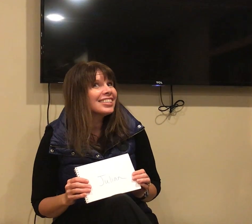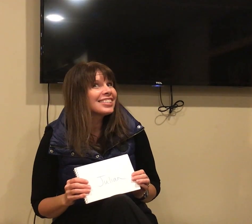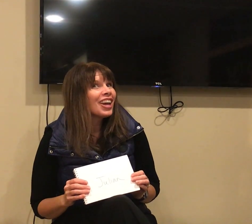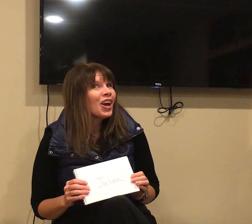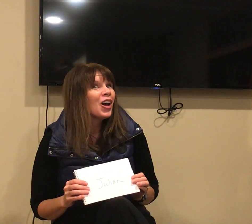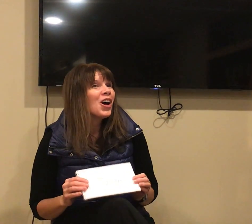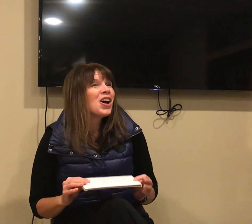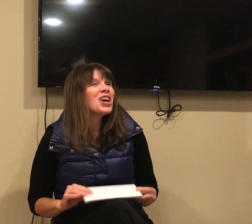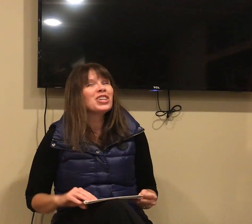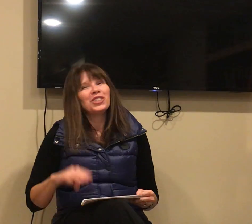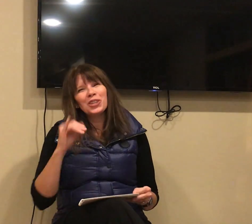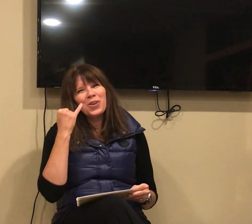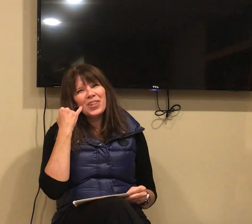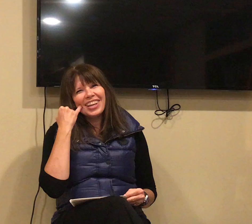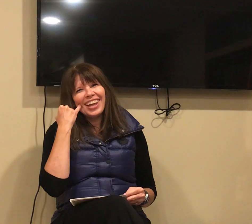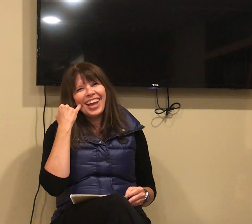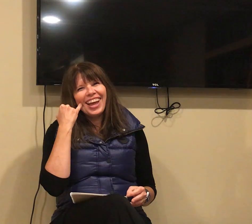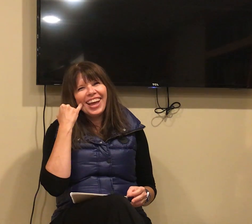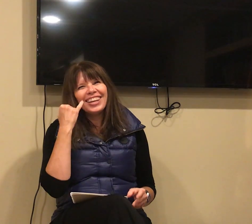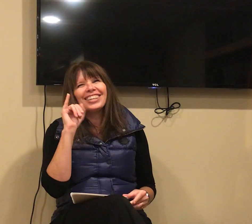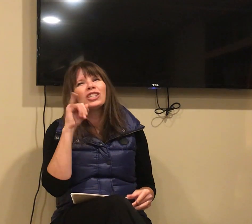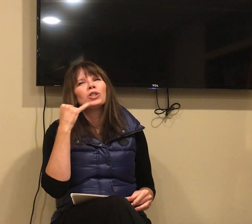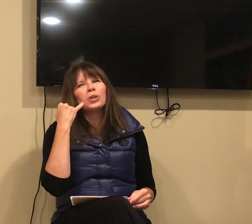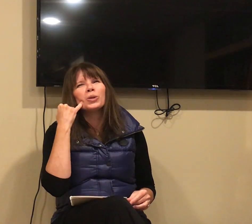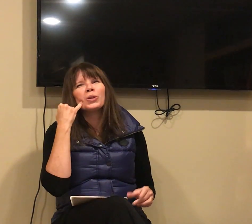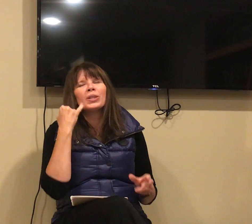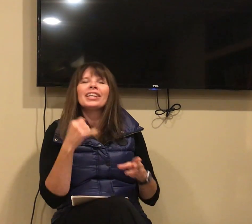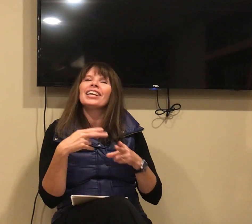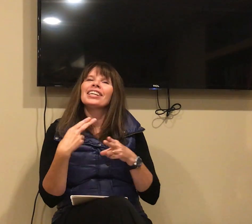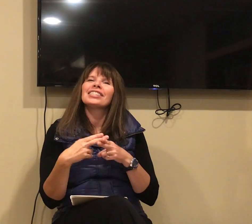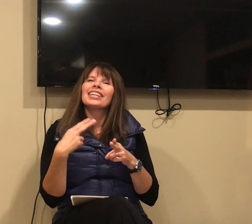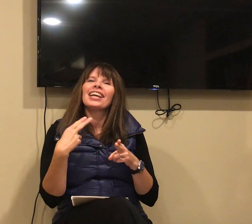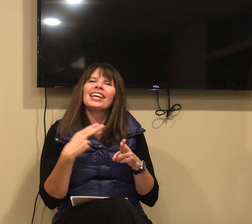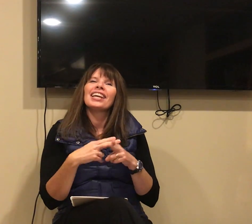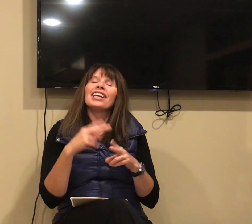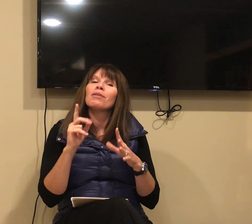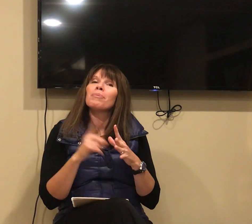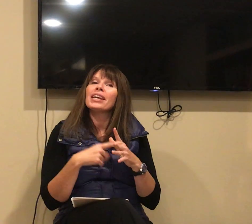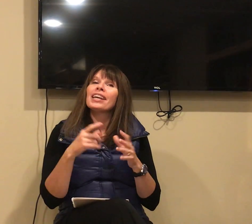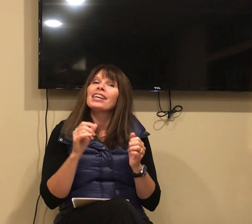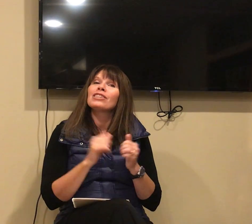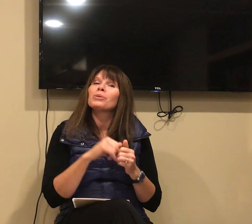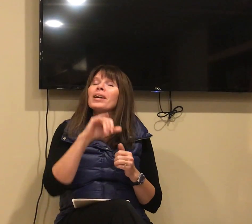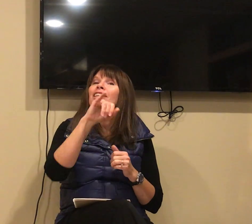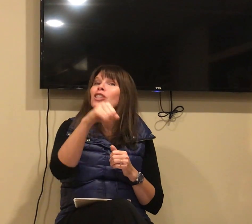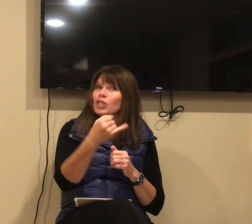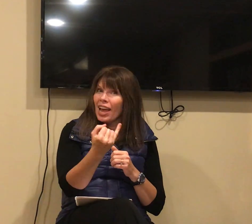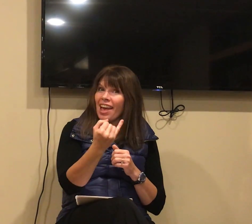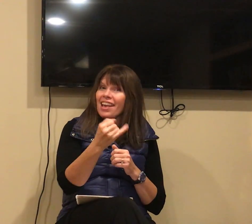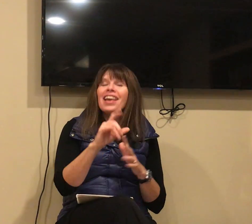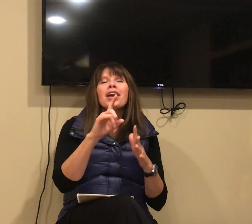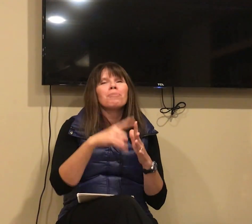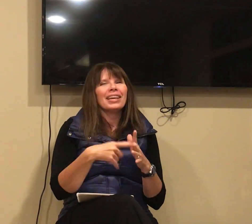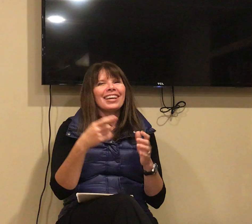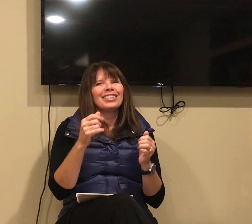is Julian. Julian. Julian's name begins with J, begins